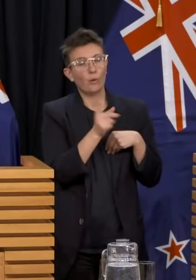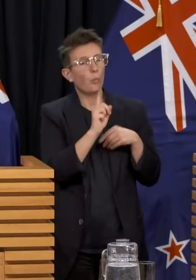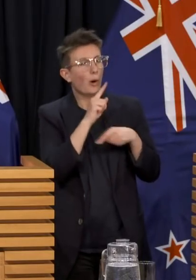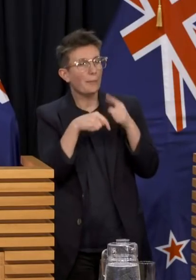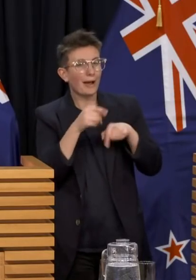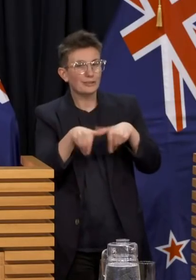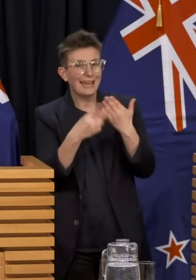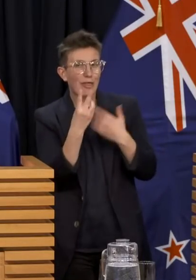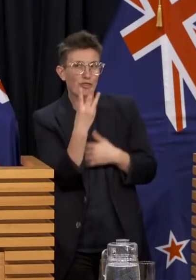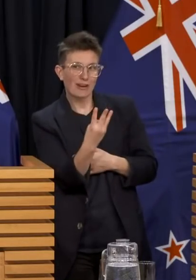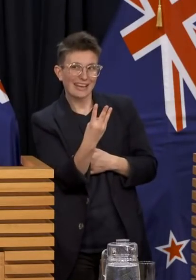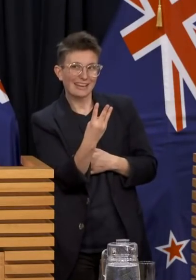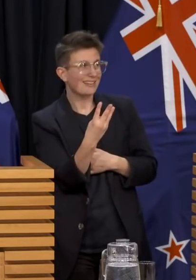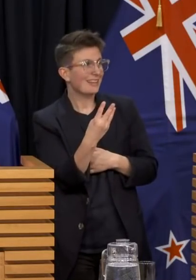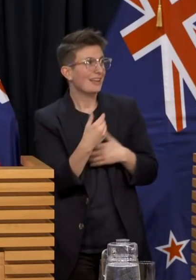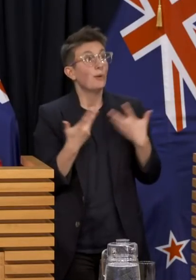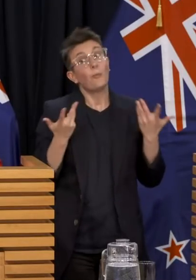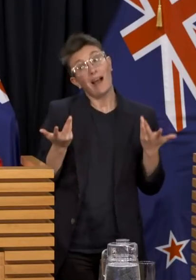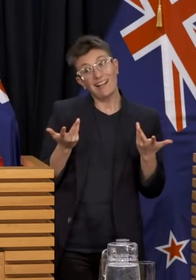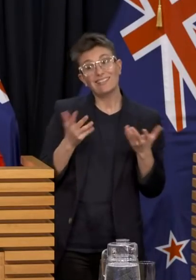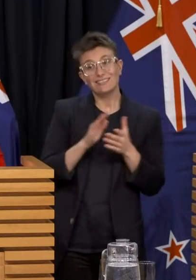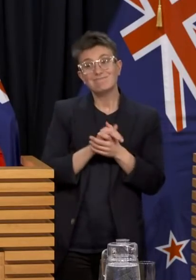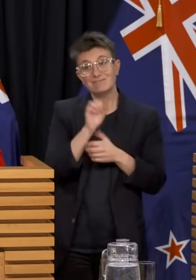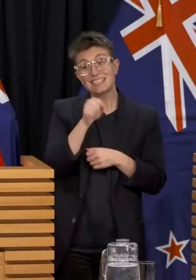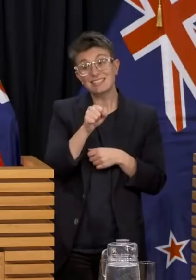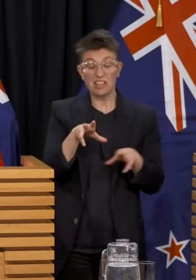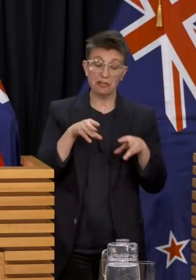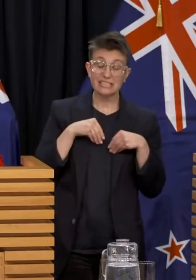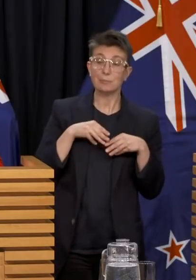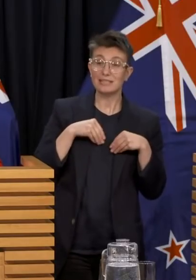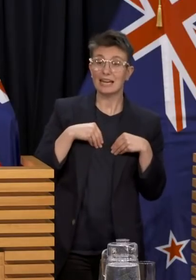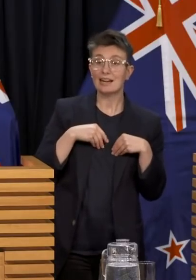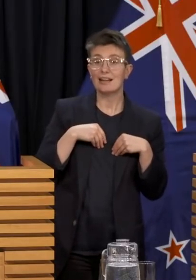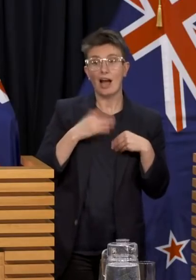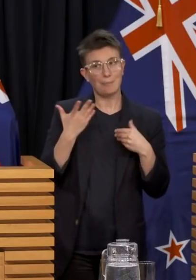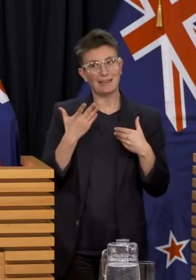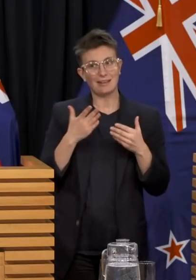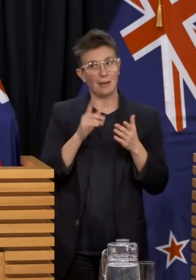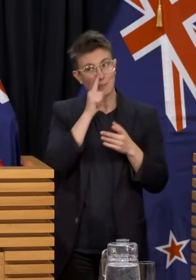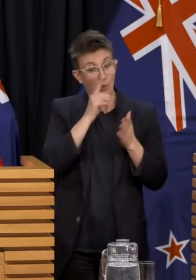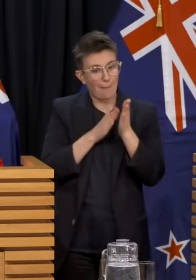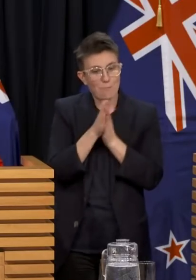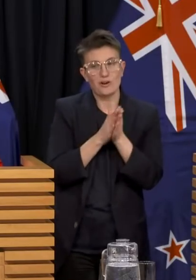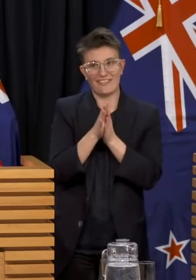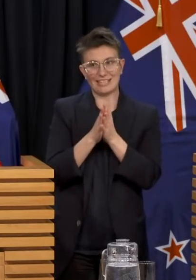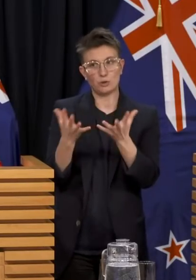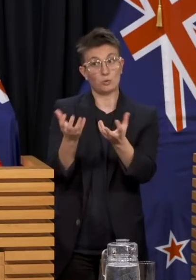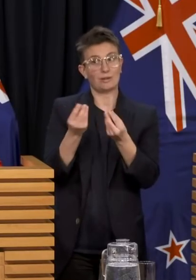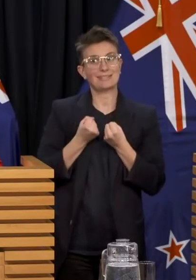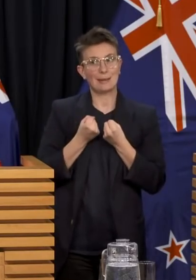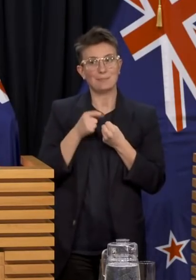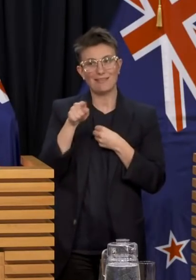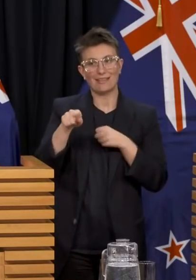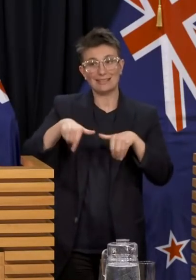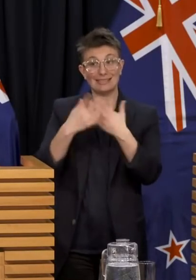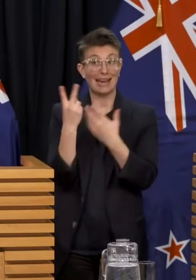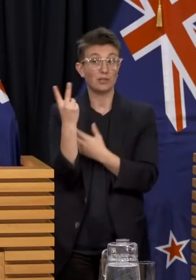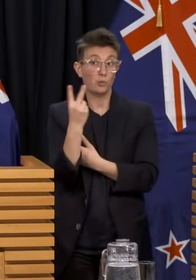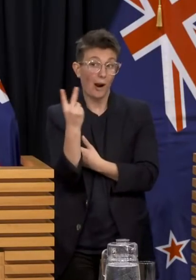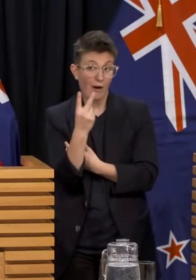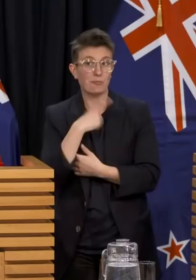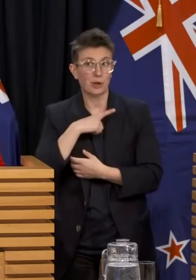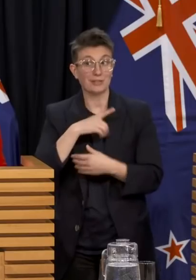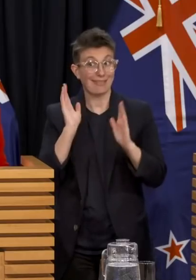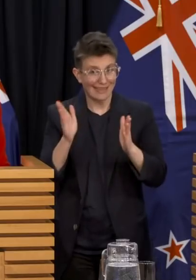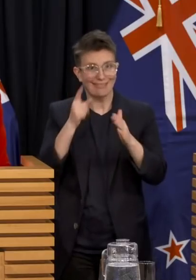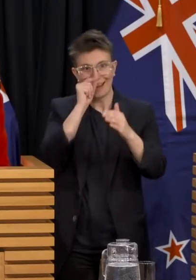day 12 test, because that's the one that they have to have a negative test result for before they are released. Most people are doing the day 3 test as well.